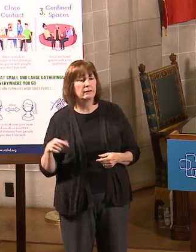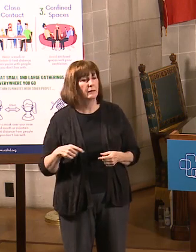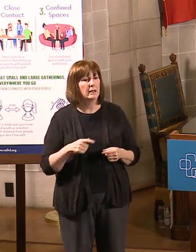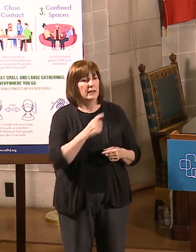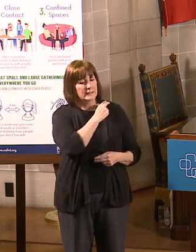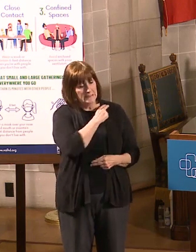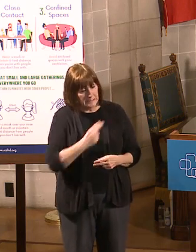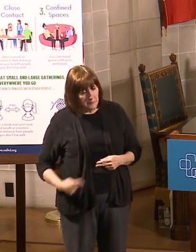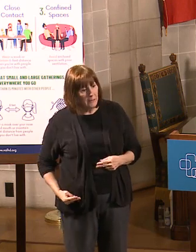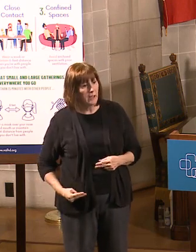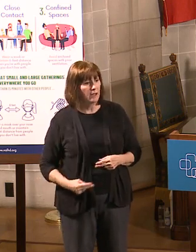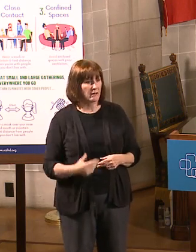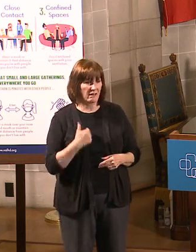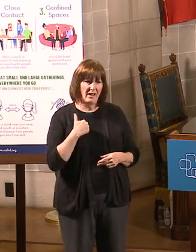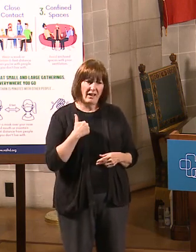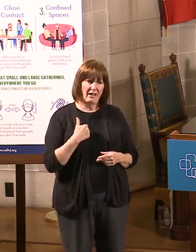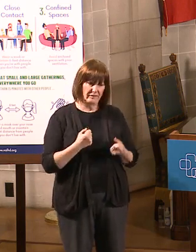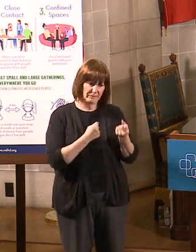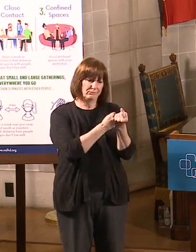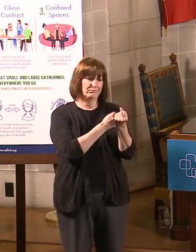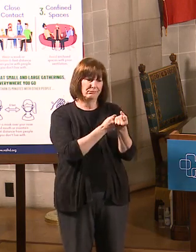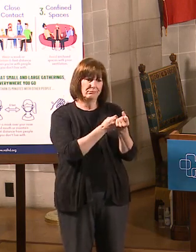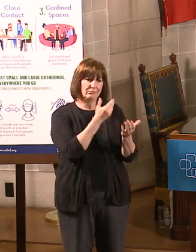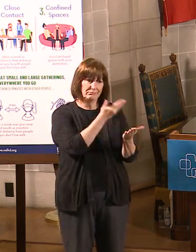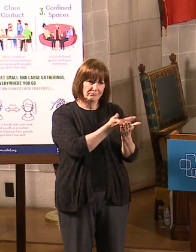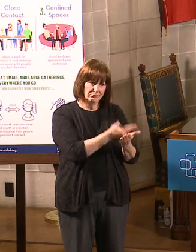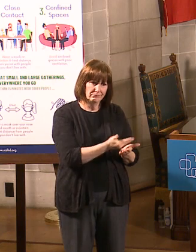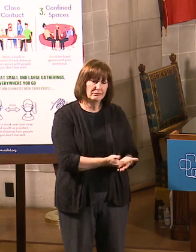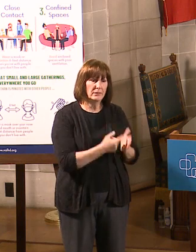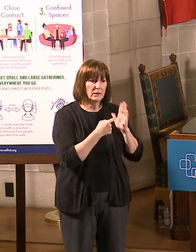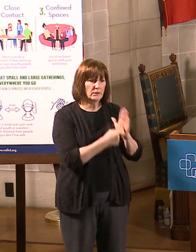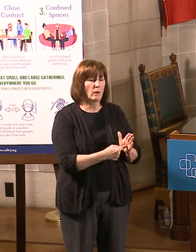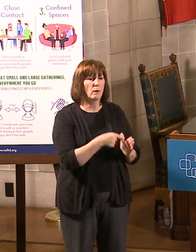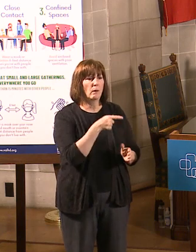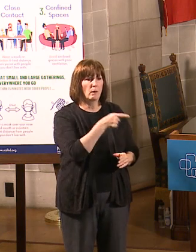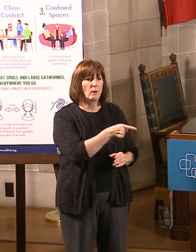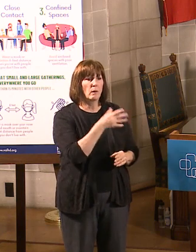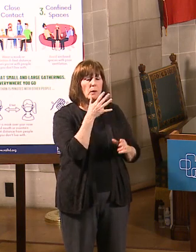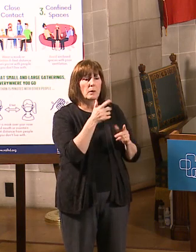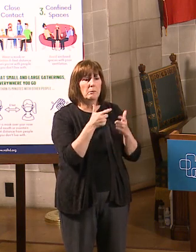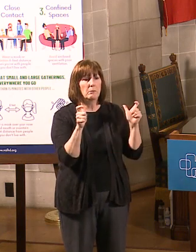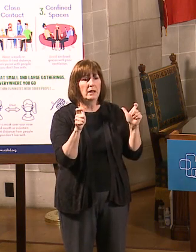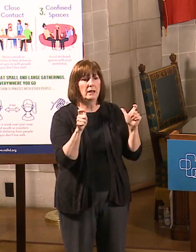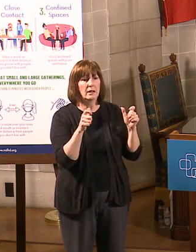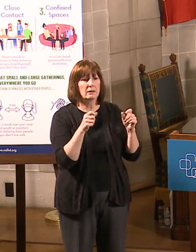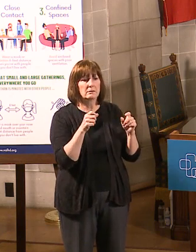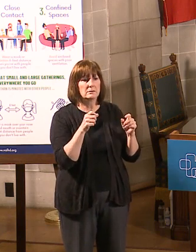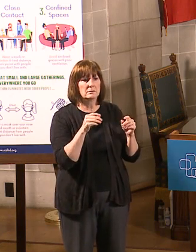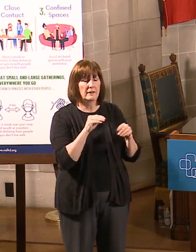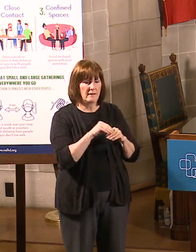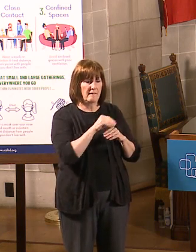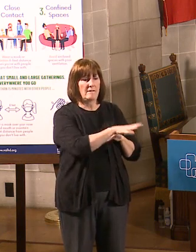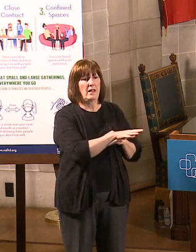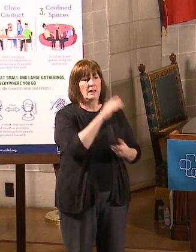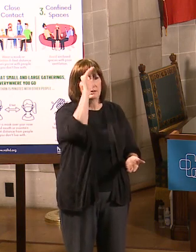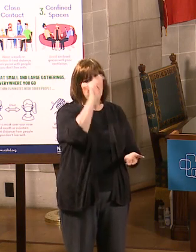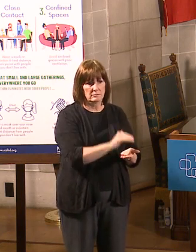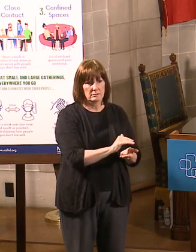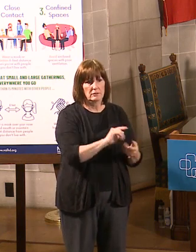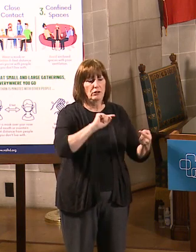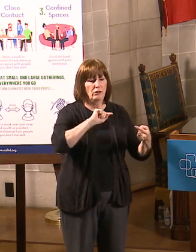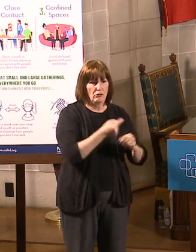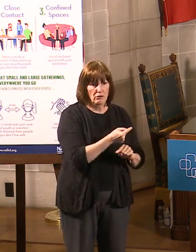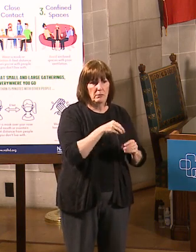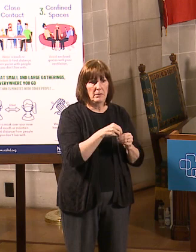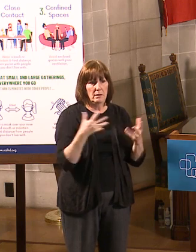again, lots of data behind that for years that show that that will make a dramatic impact when you have an accident in reducing the harm that you